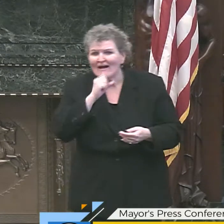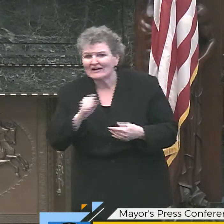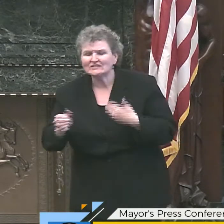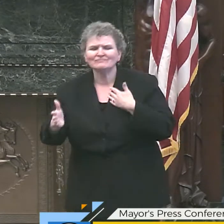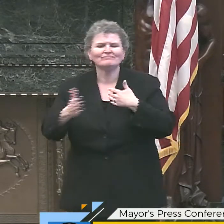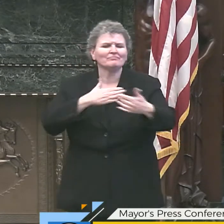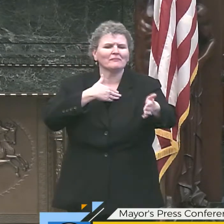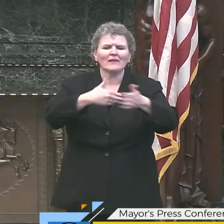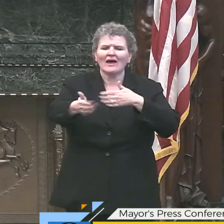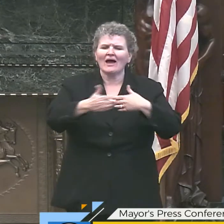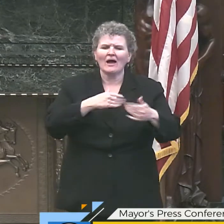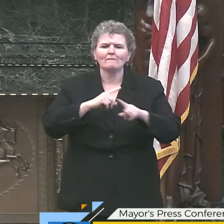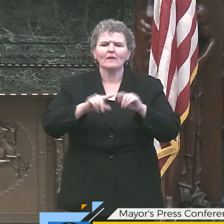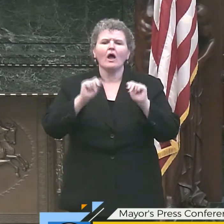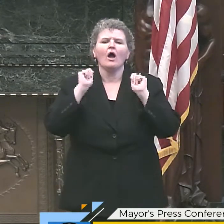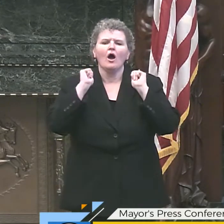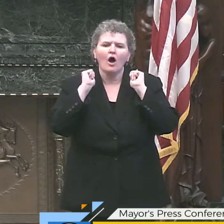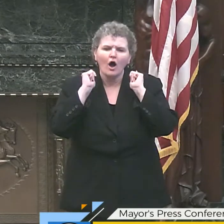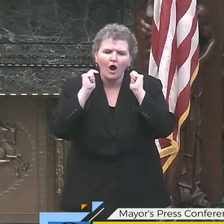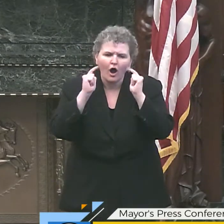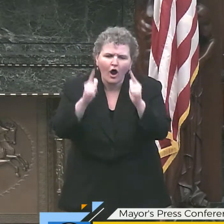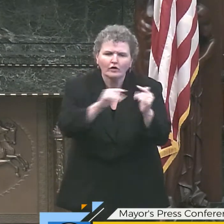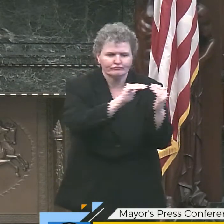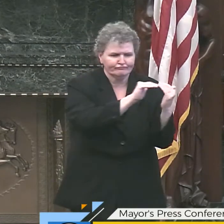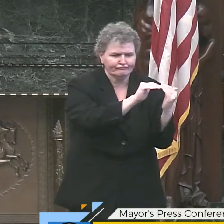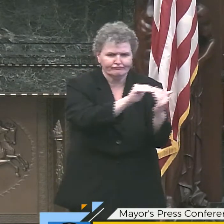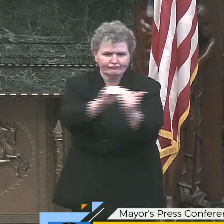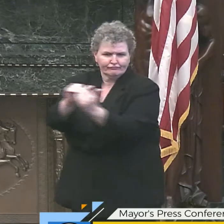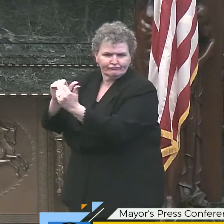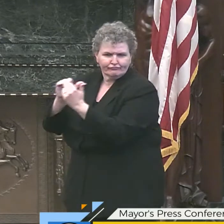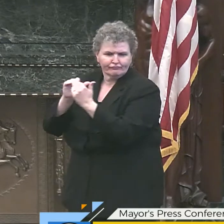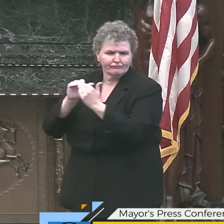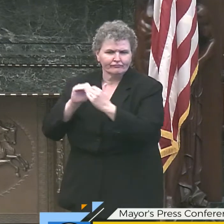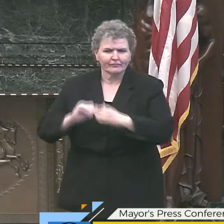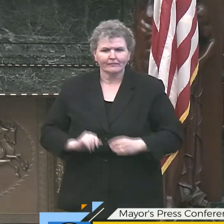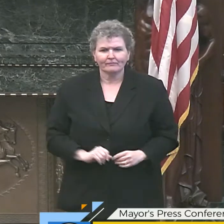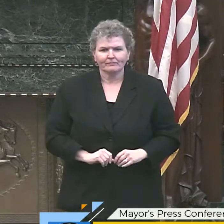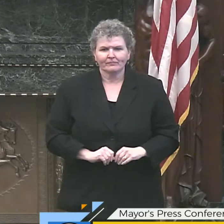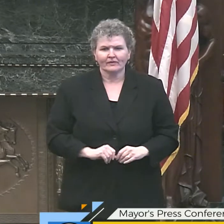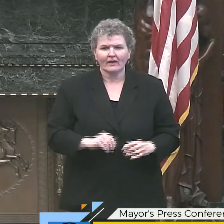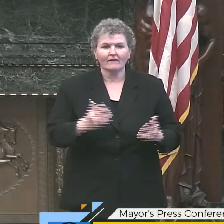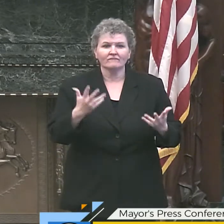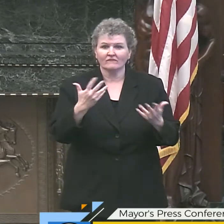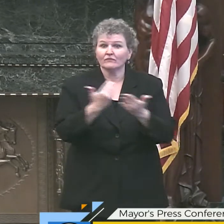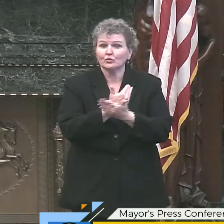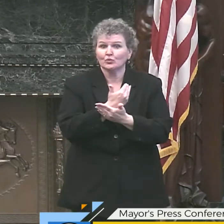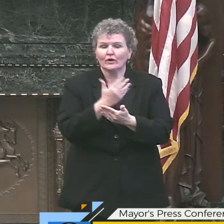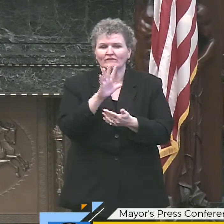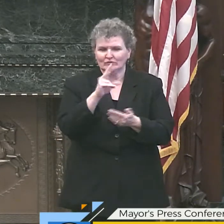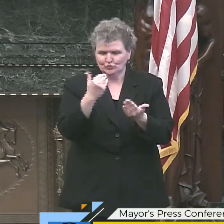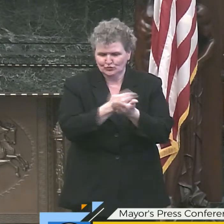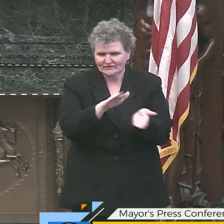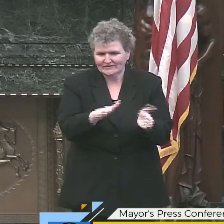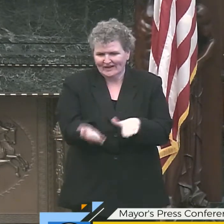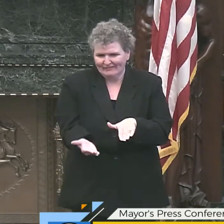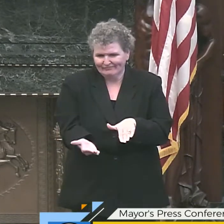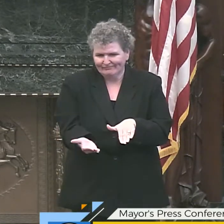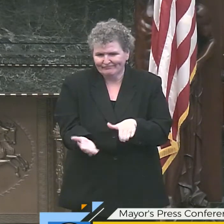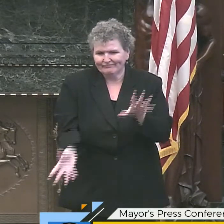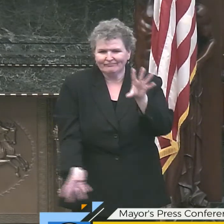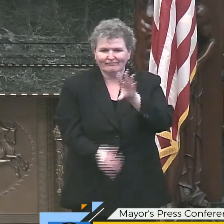risk. We have, unfortunately, 5 new deaths to report today from the coronavirus infection, bringing us to a total of